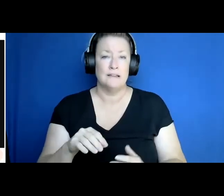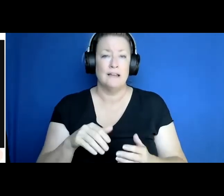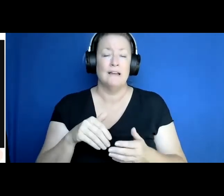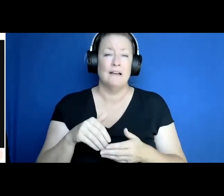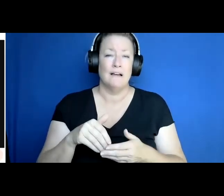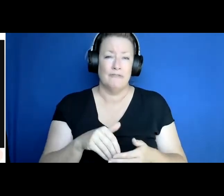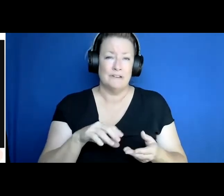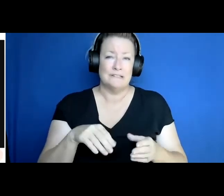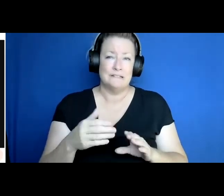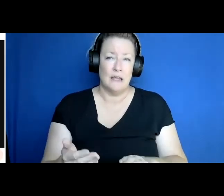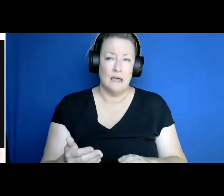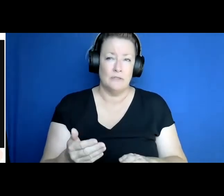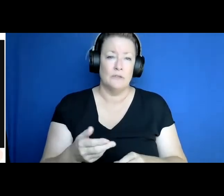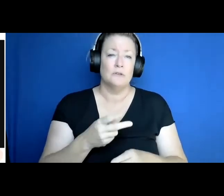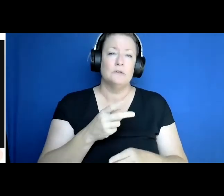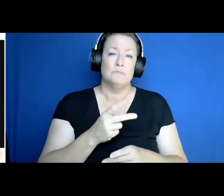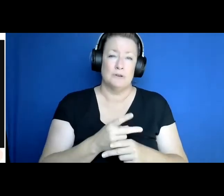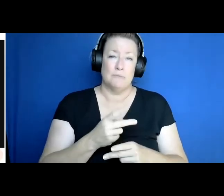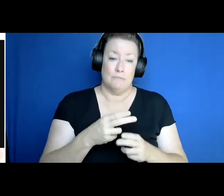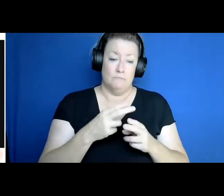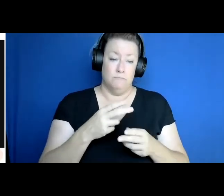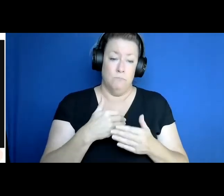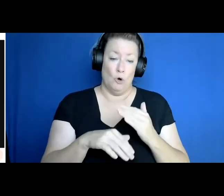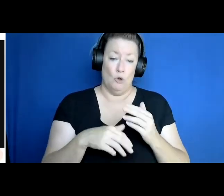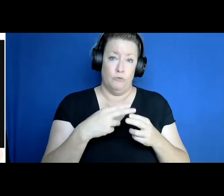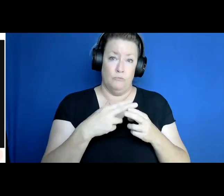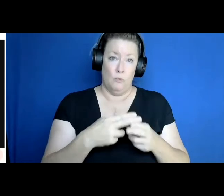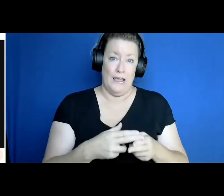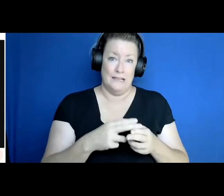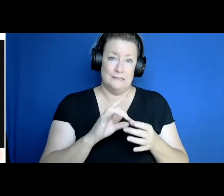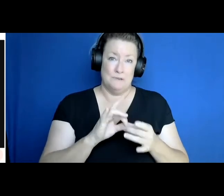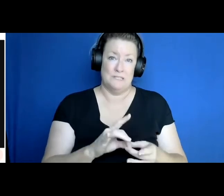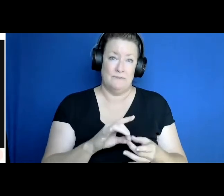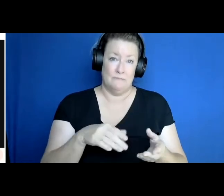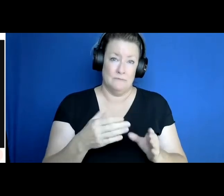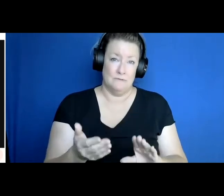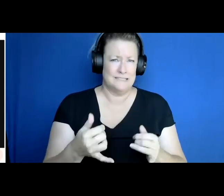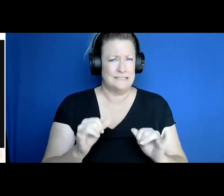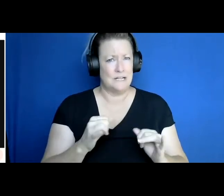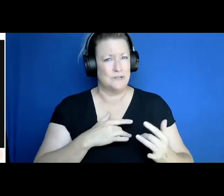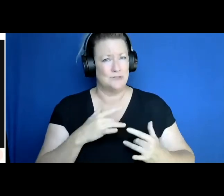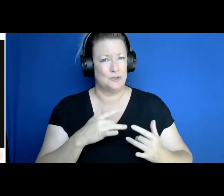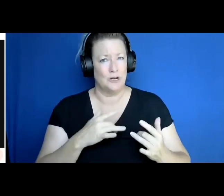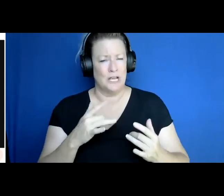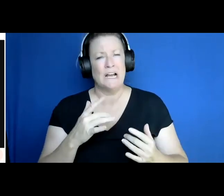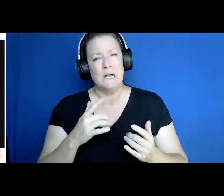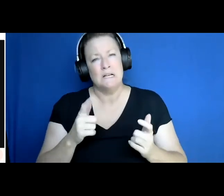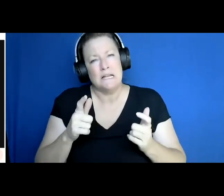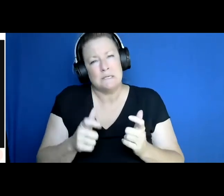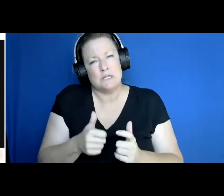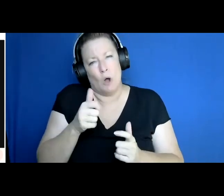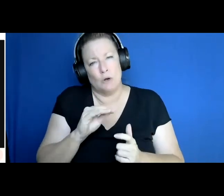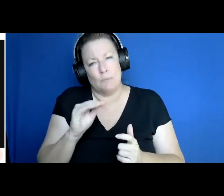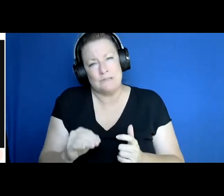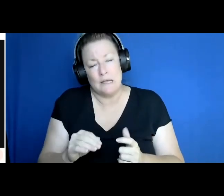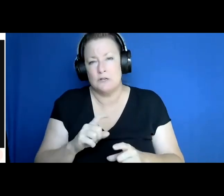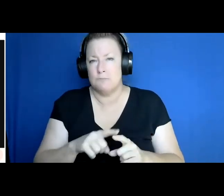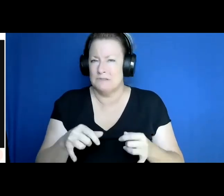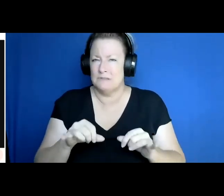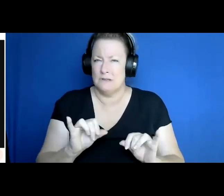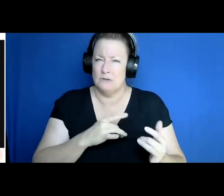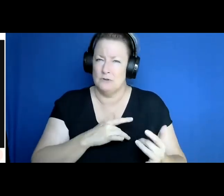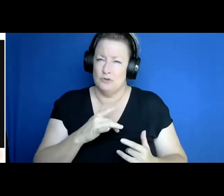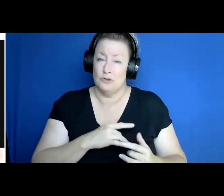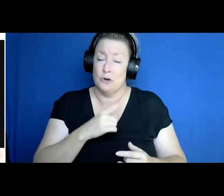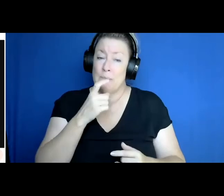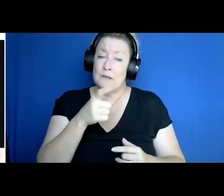to birth weight specific mortality is still concerning, even though it's a smaller percentage, because what this means is